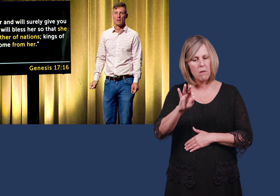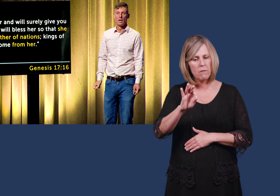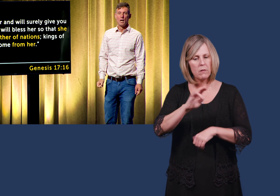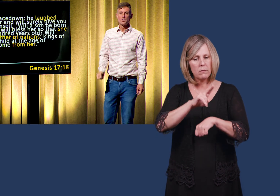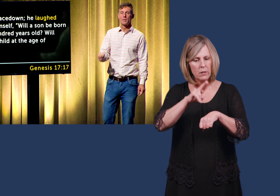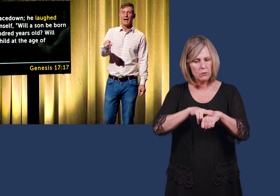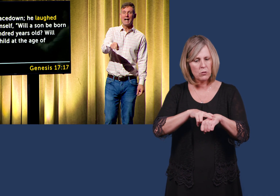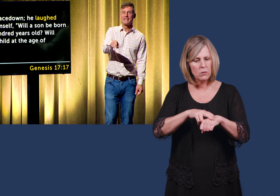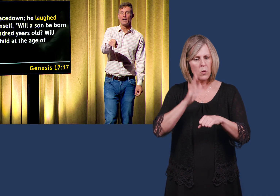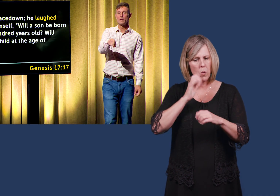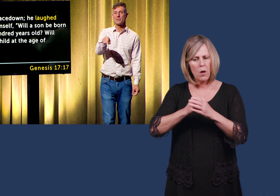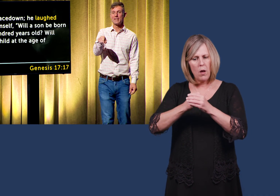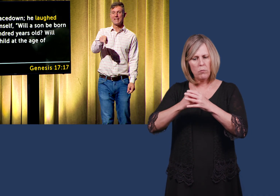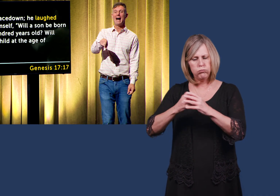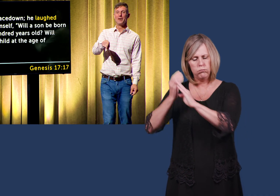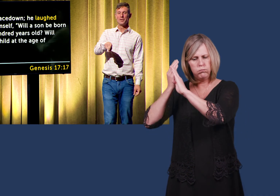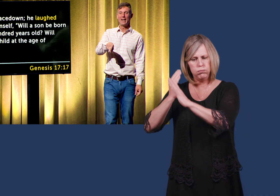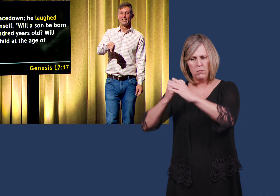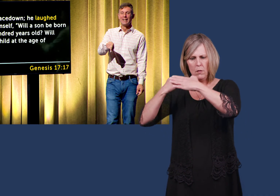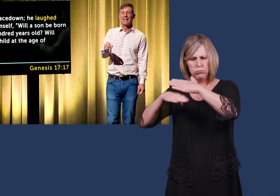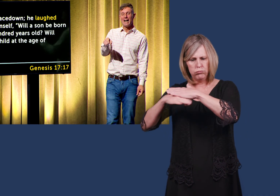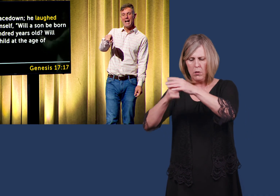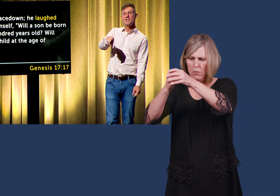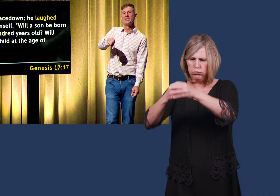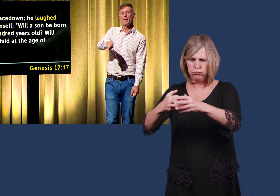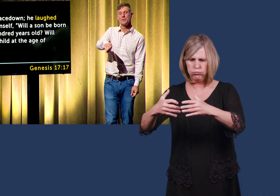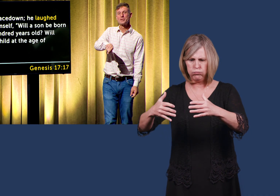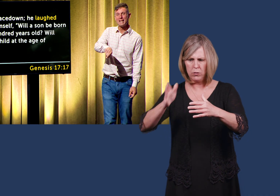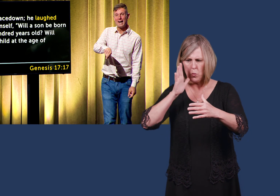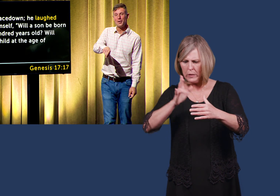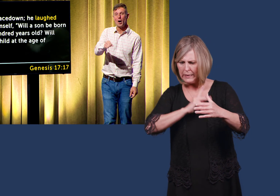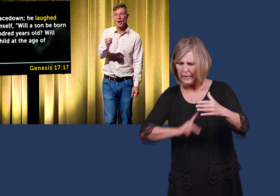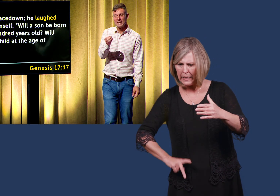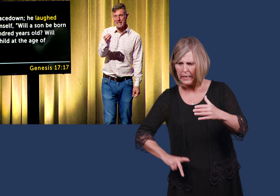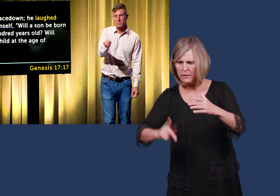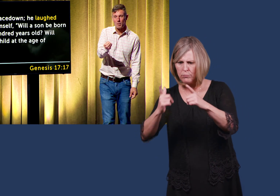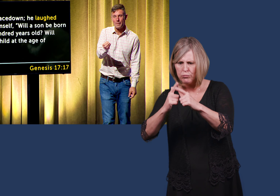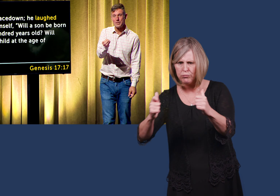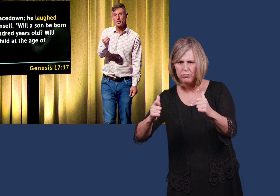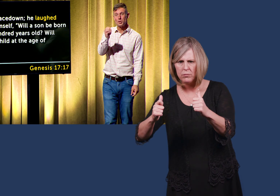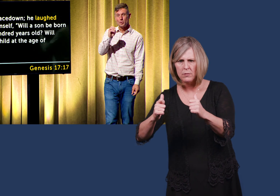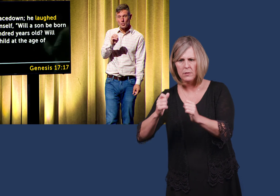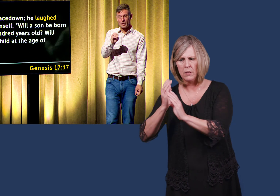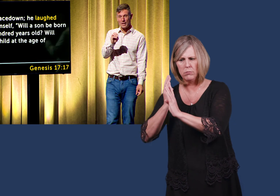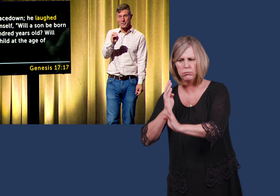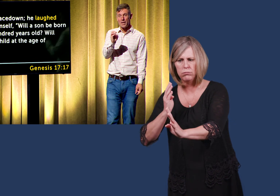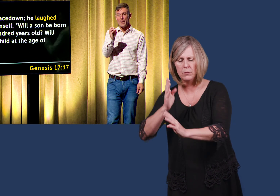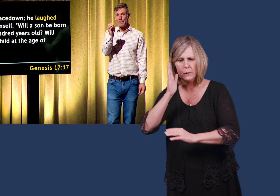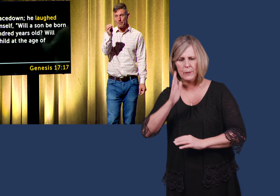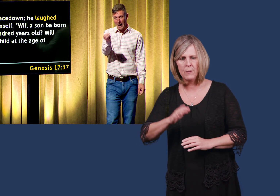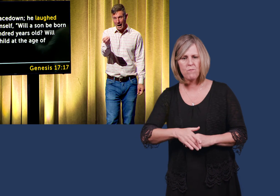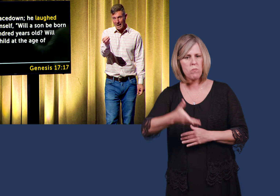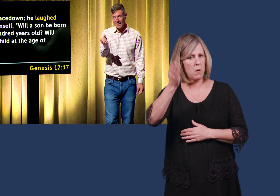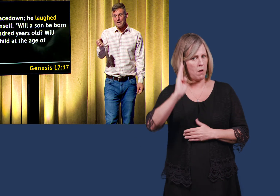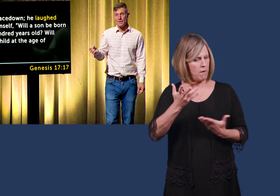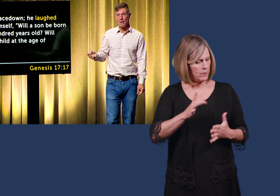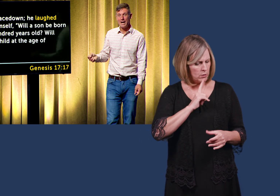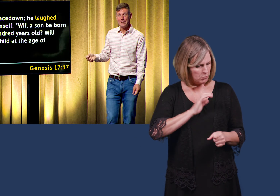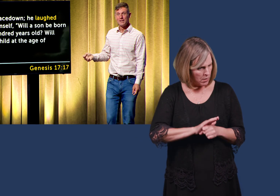her. So God doubles down, right? God doubles down on his promise to do this